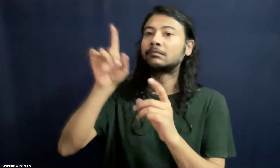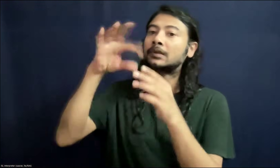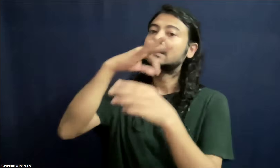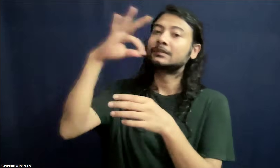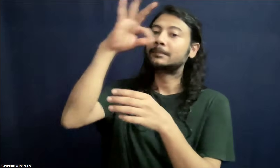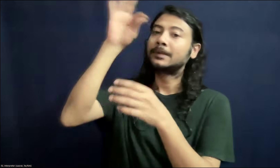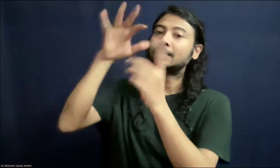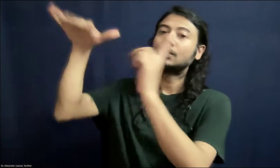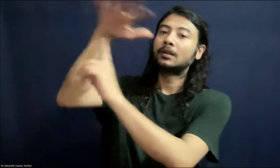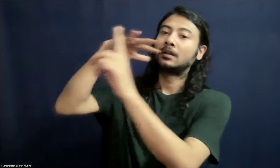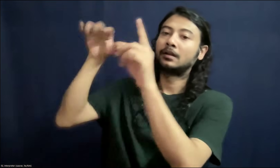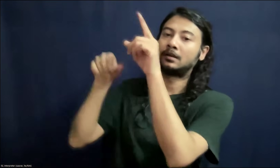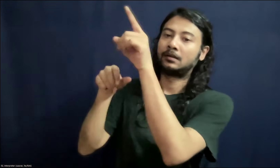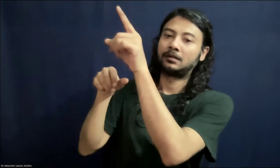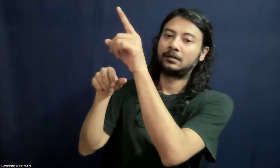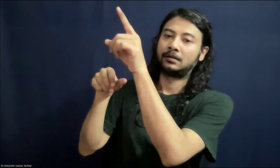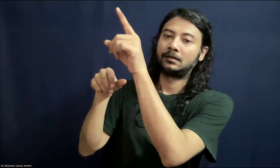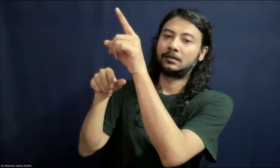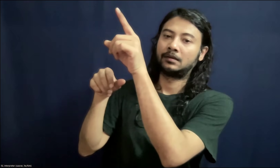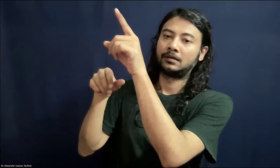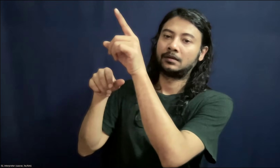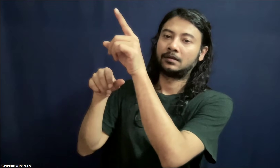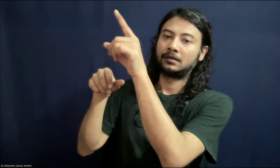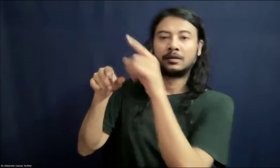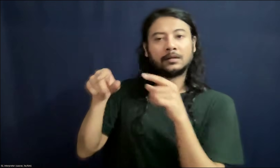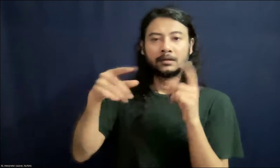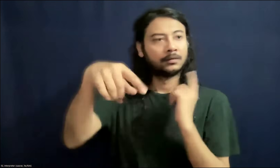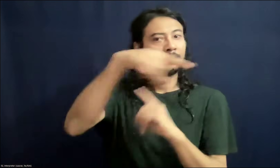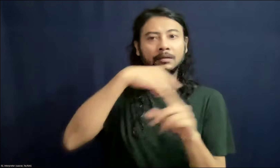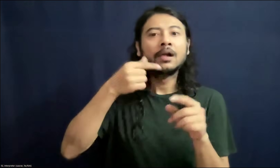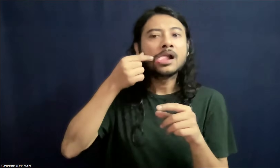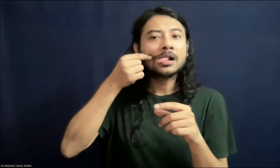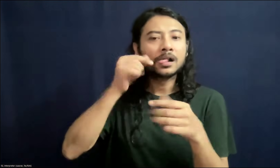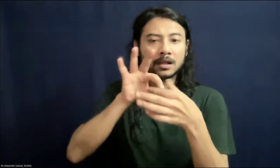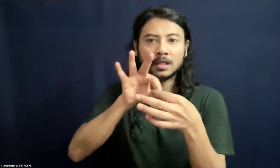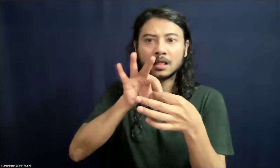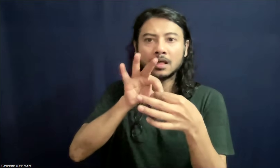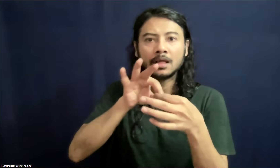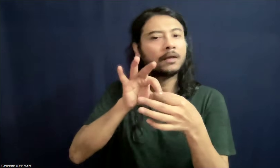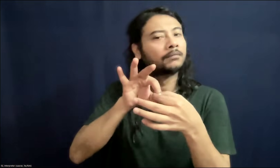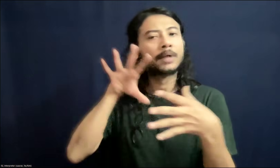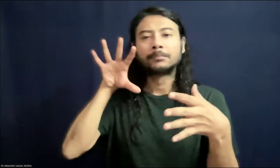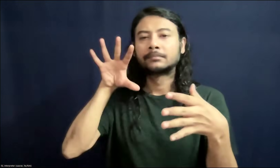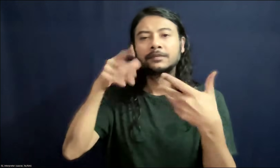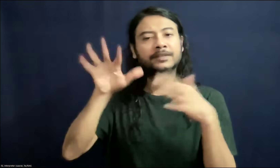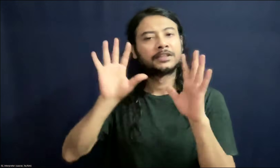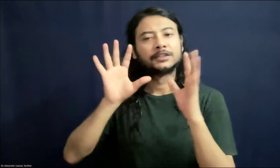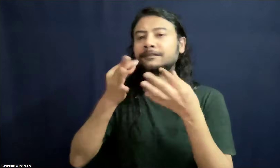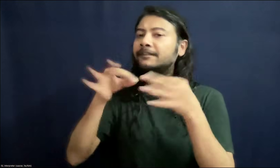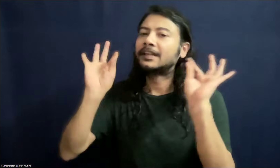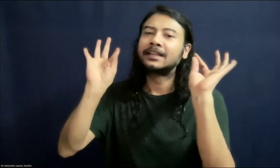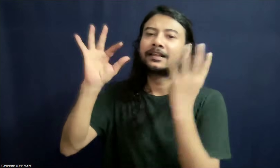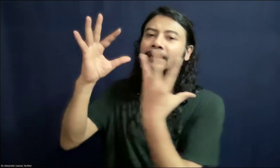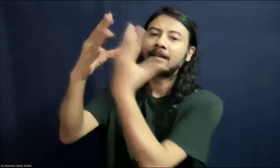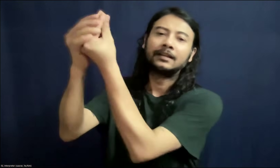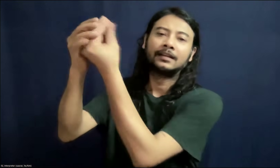are the people who have become free from the cycle of birth and death and who are living with Krishna.